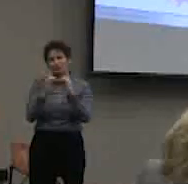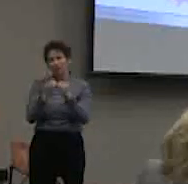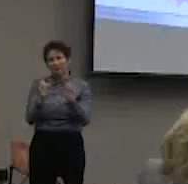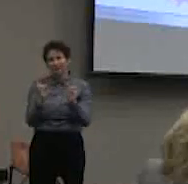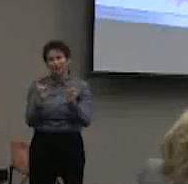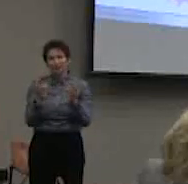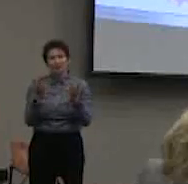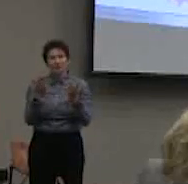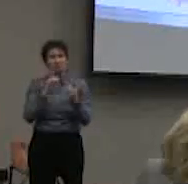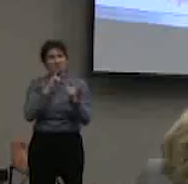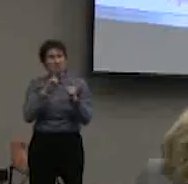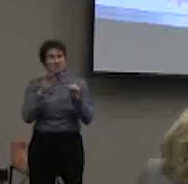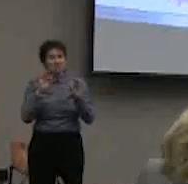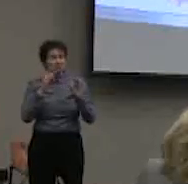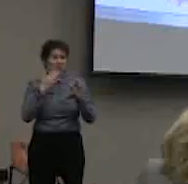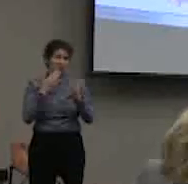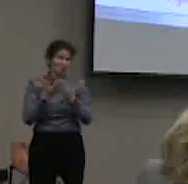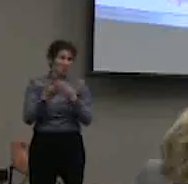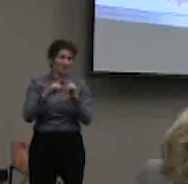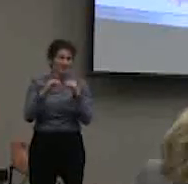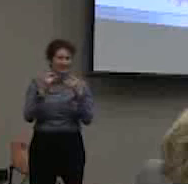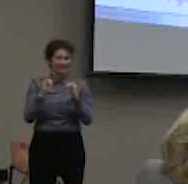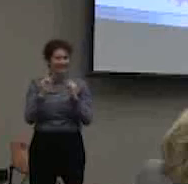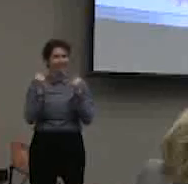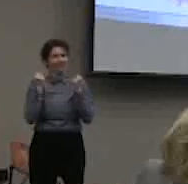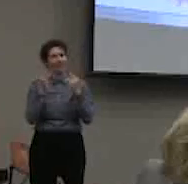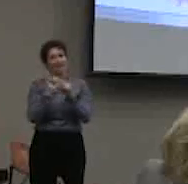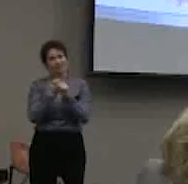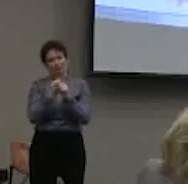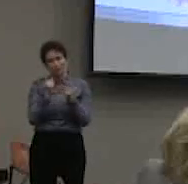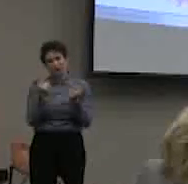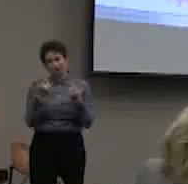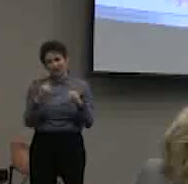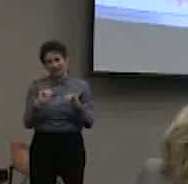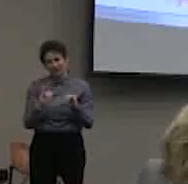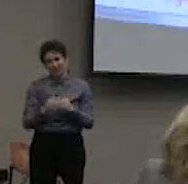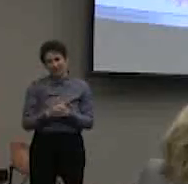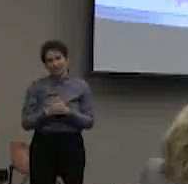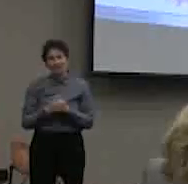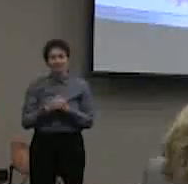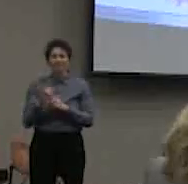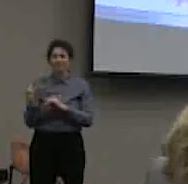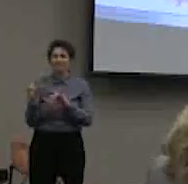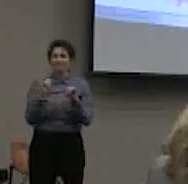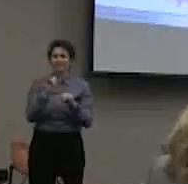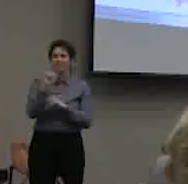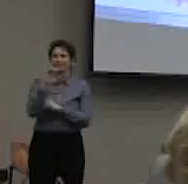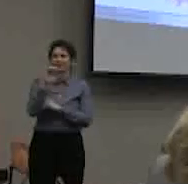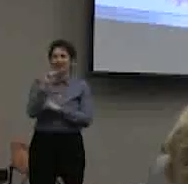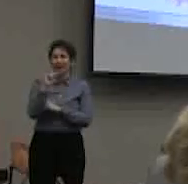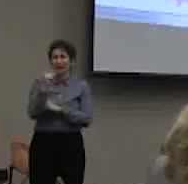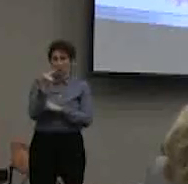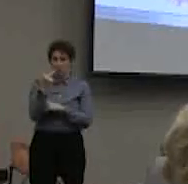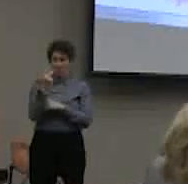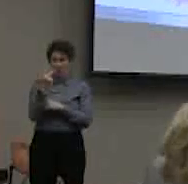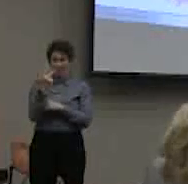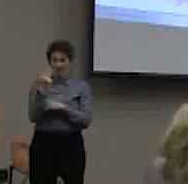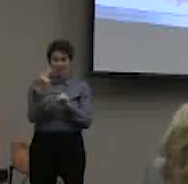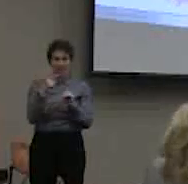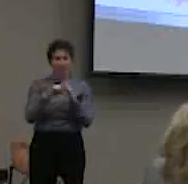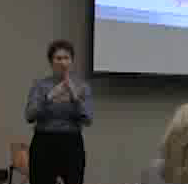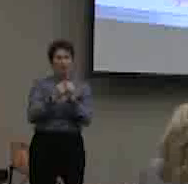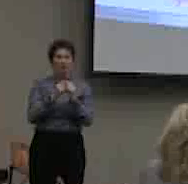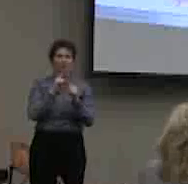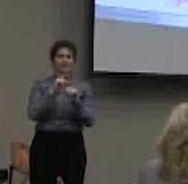is a pretty good showing, but we still have a long way to go. And again, very much like Act 3, this started with a